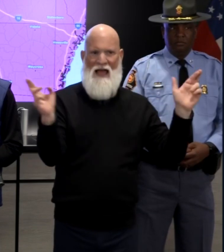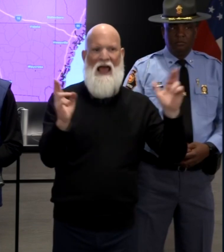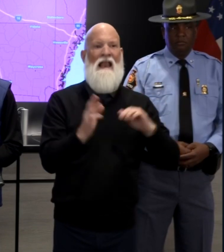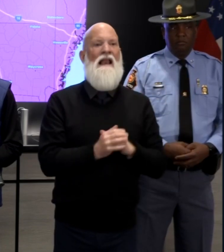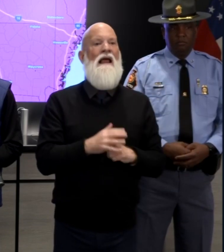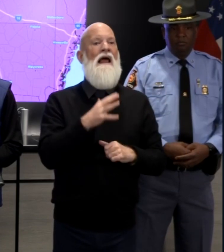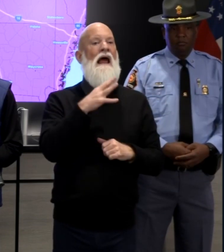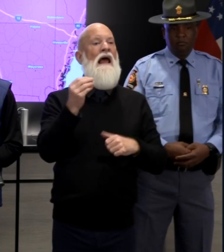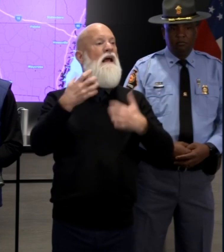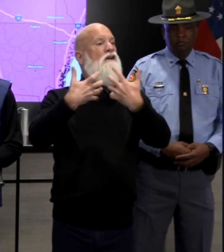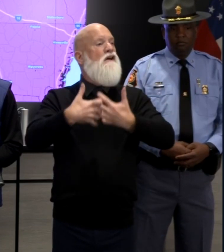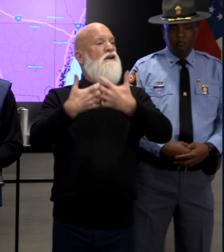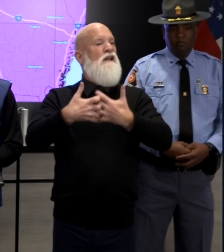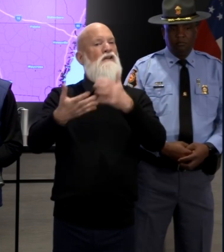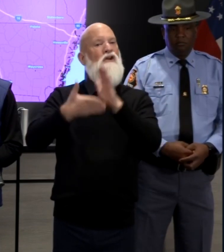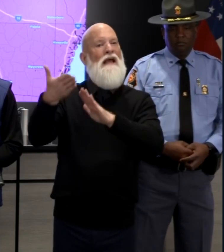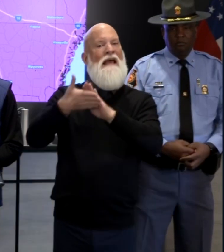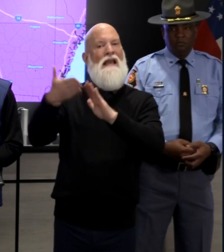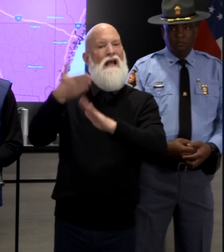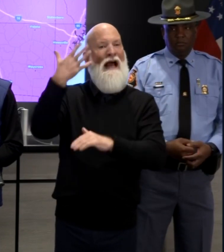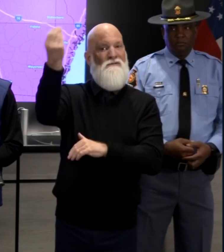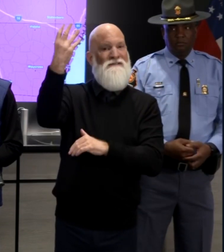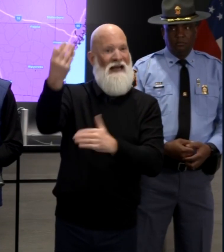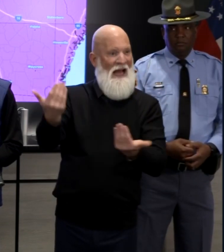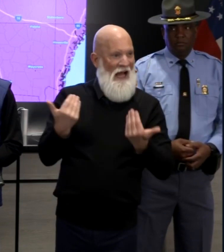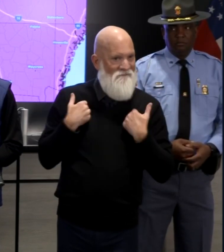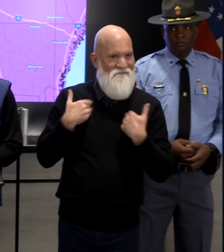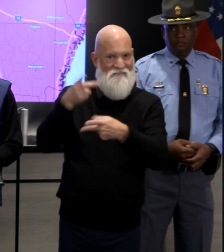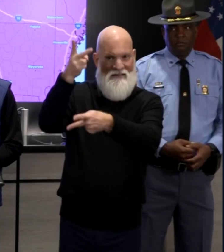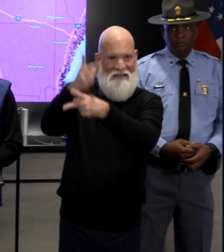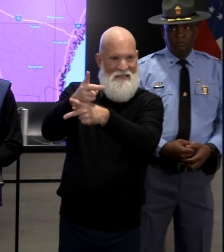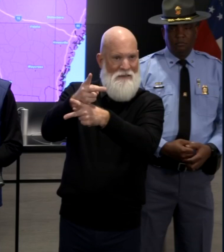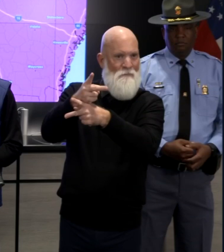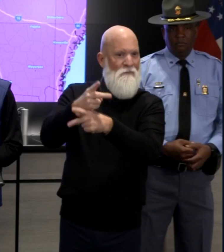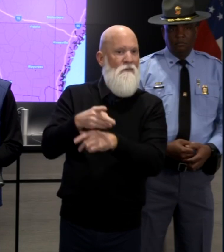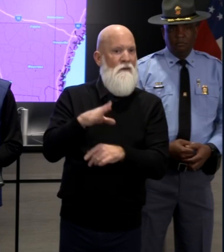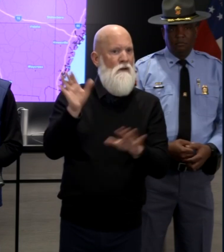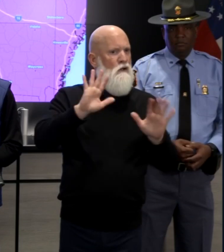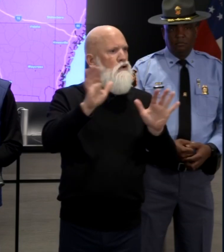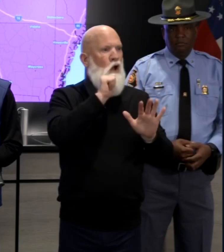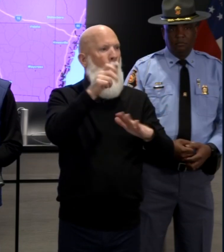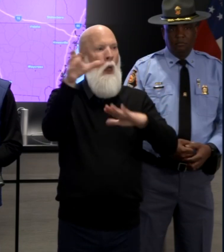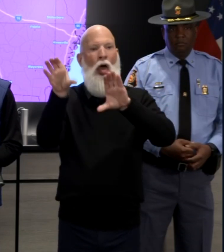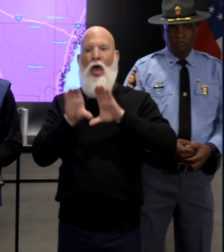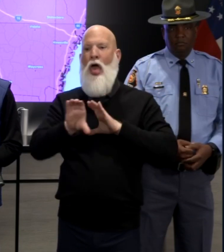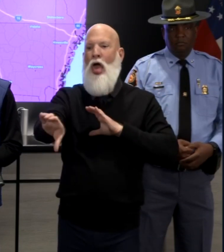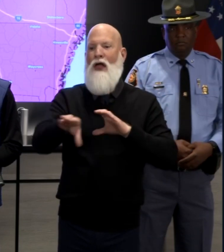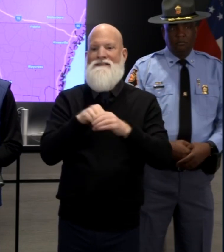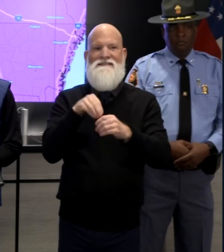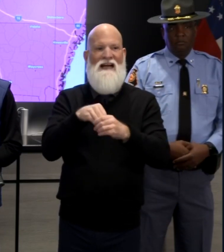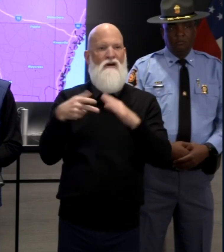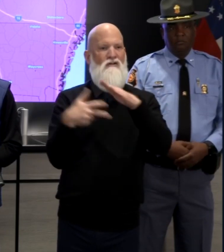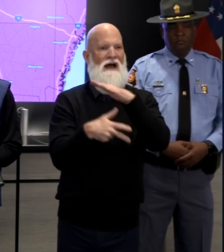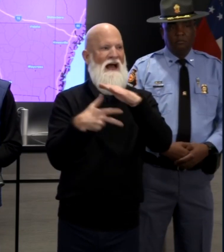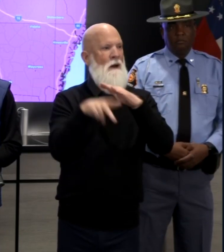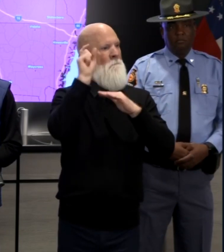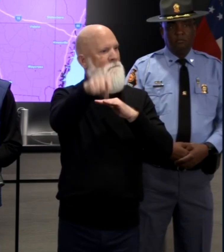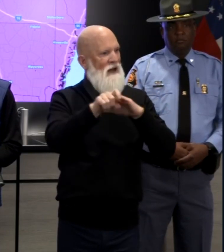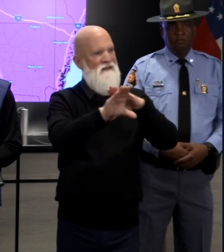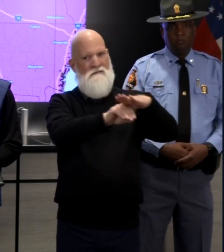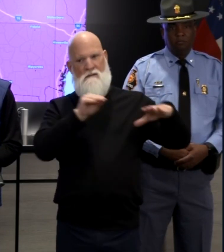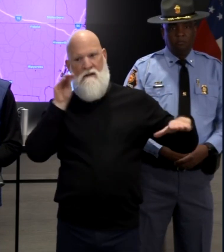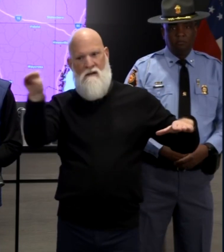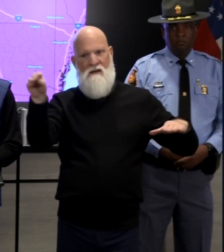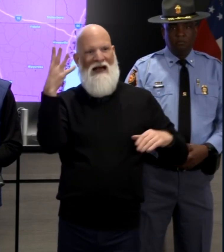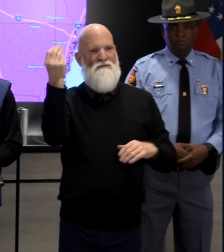in garages. Keep it away from windows. So basic understandings of how to get through the next few days. The temperatures are cold,